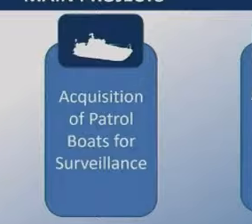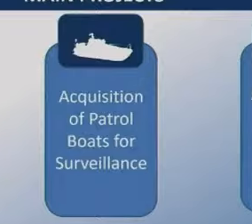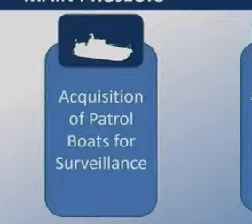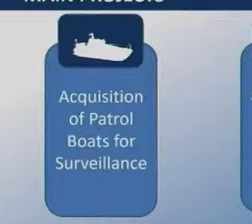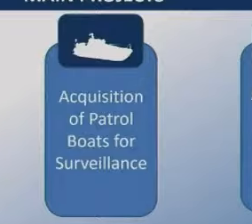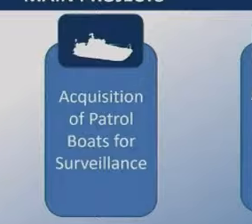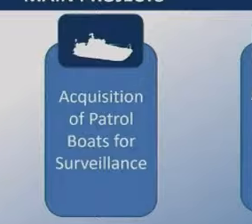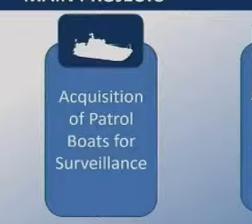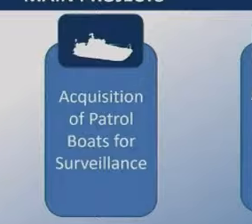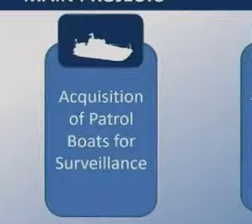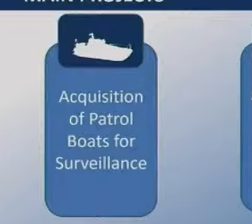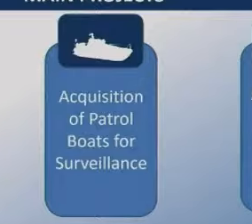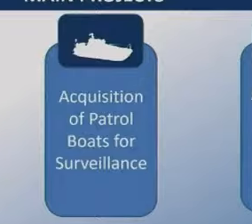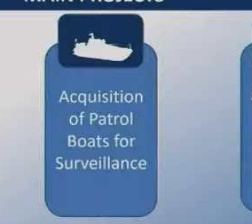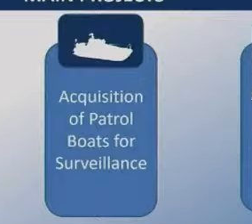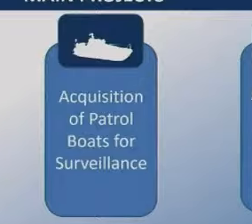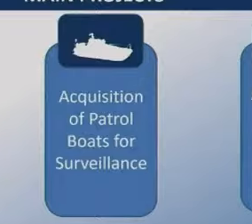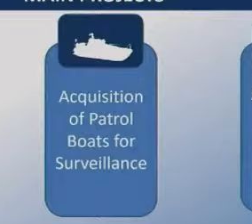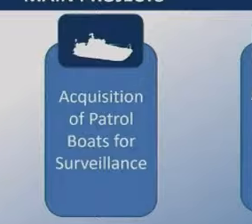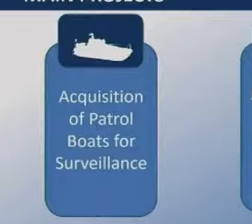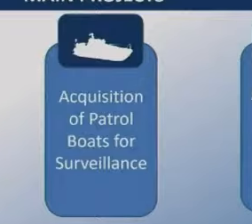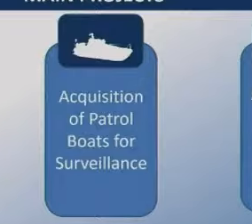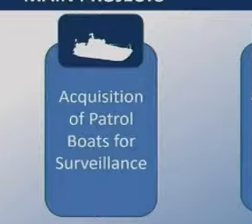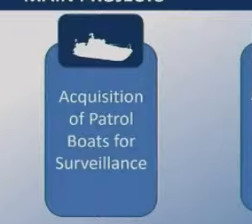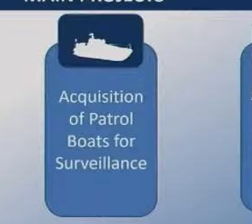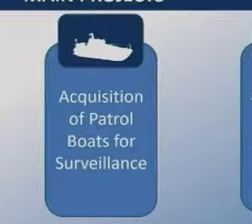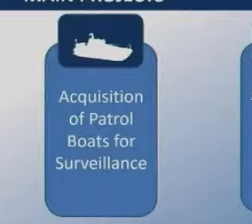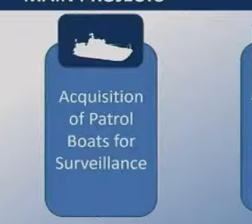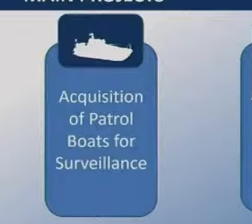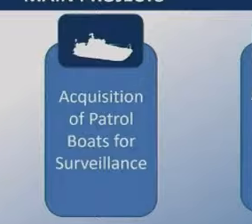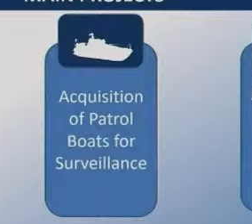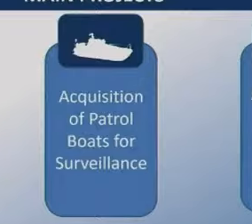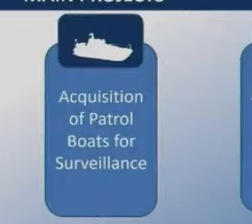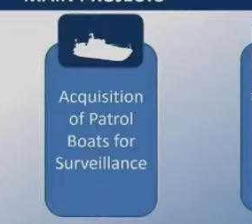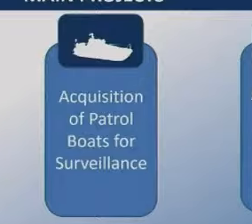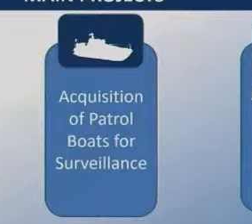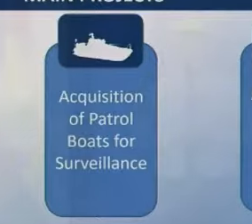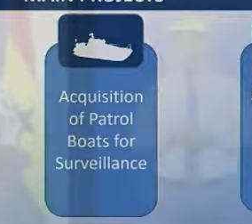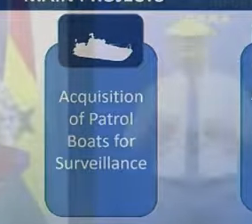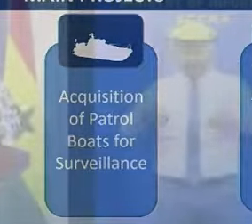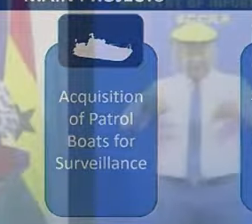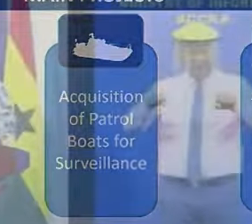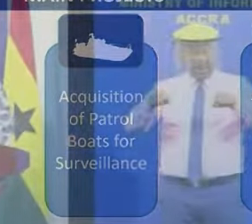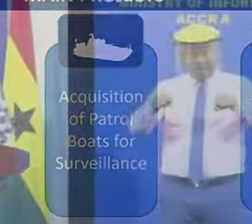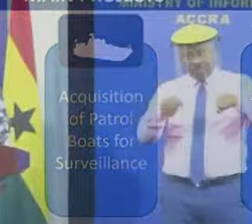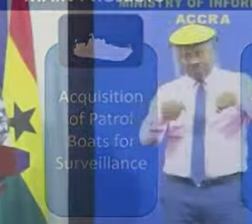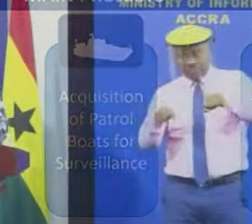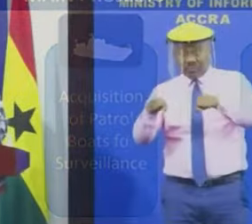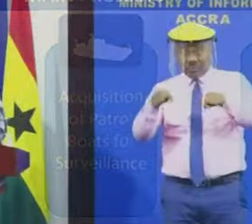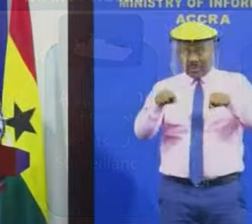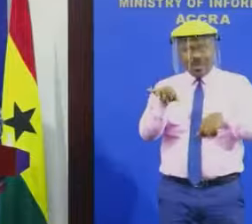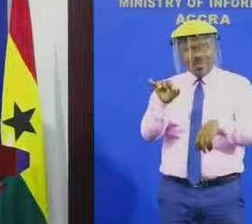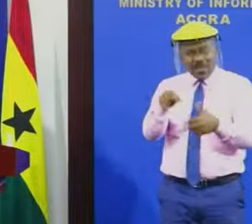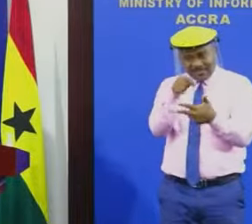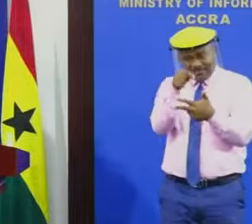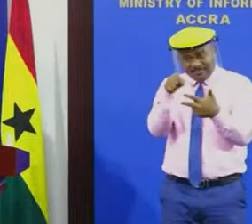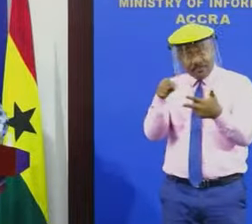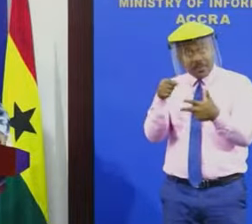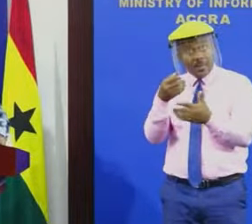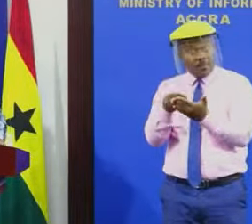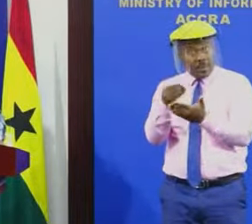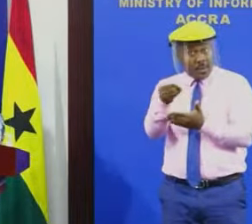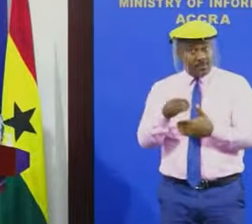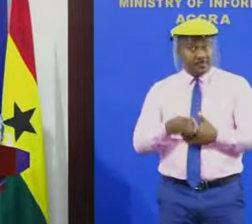surveillance, and then acquisition of trash skimmers and vessels. Let's move on to the